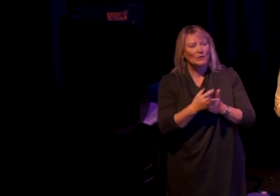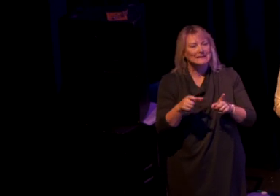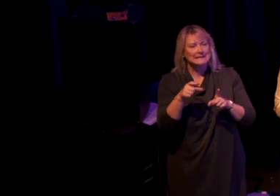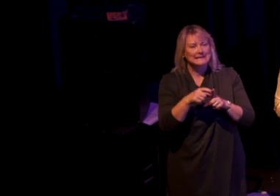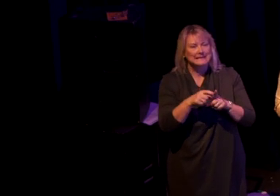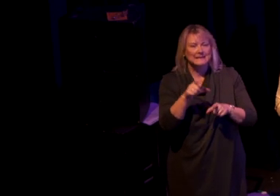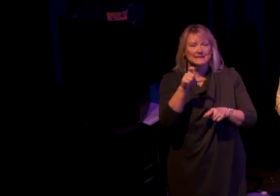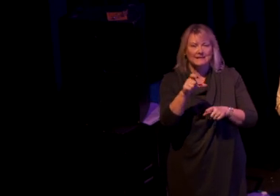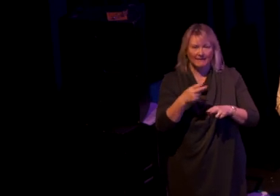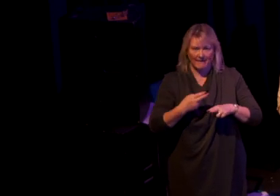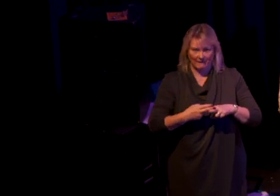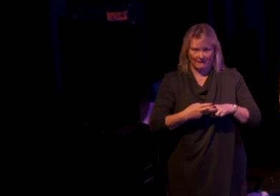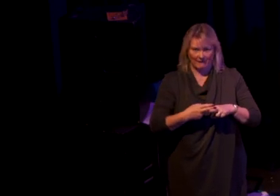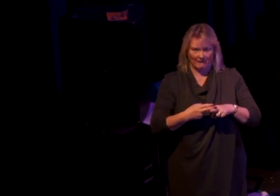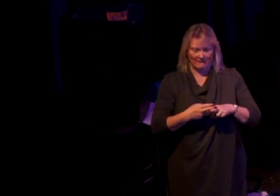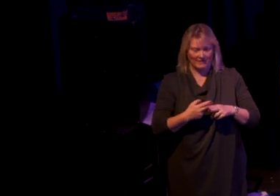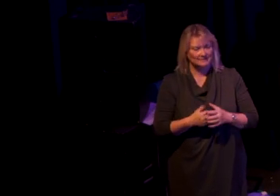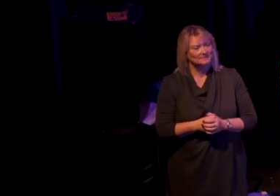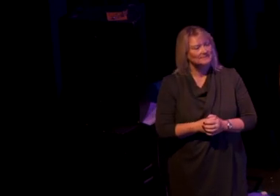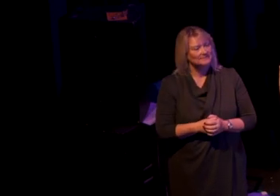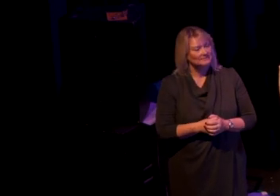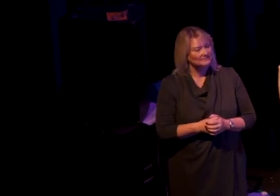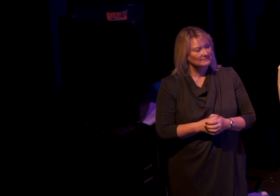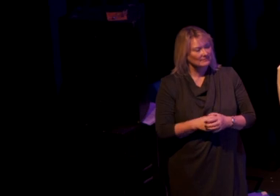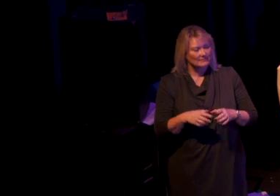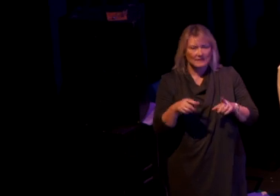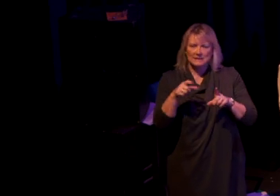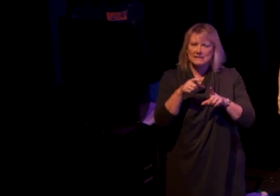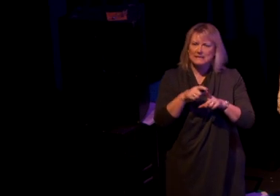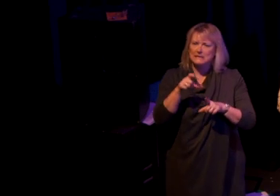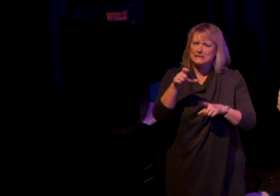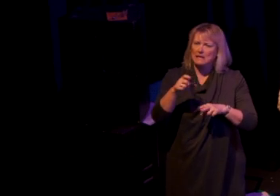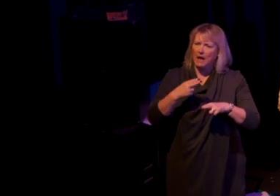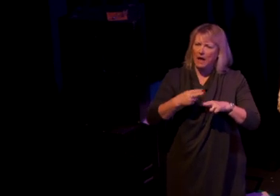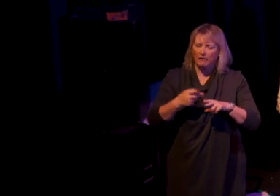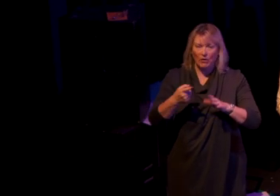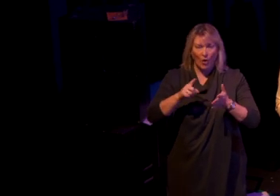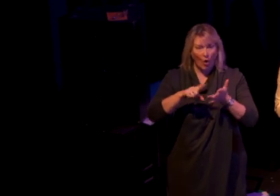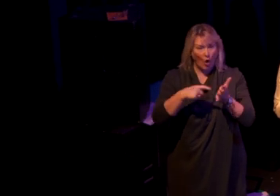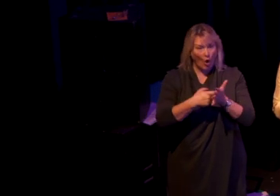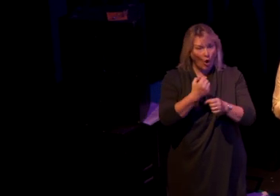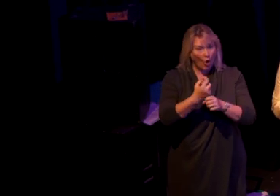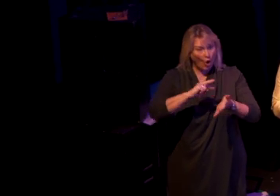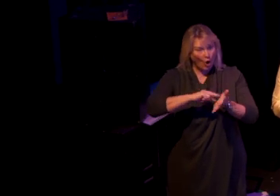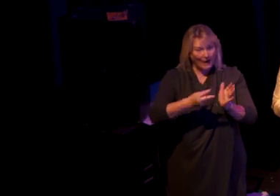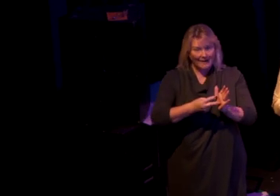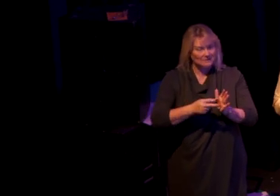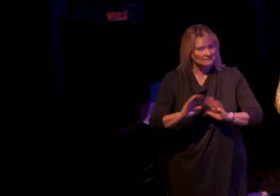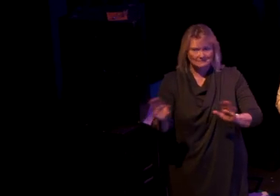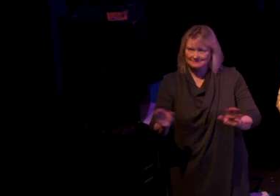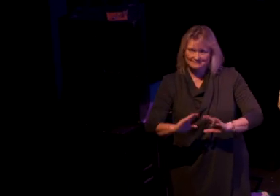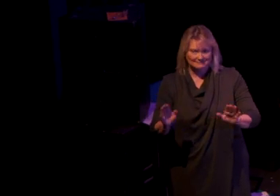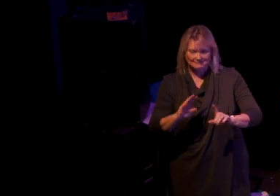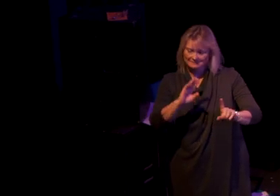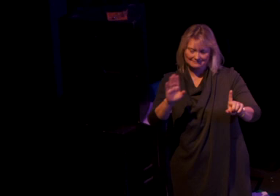Foundation, the DCF. DCF is not an organization, it is a vision.